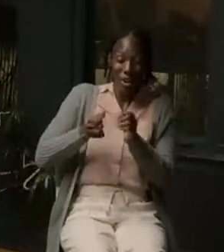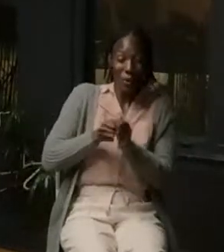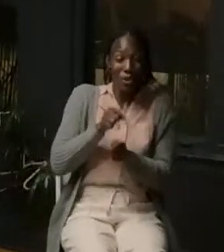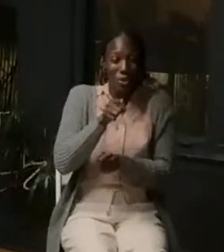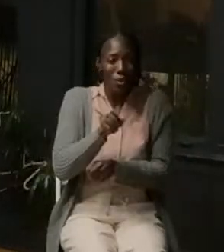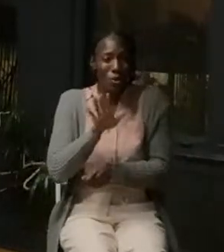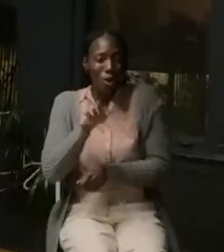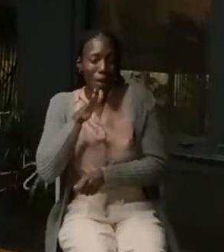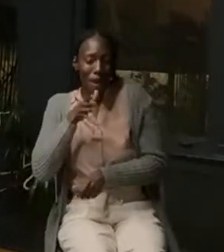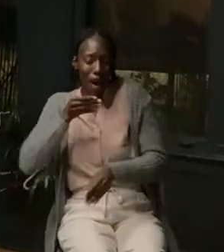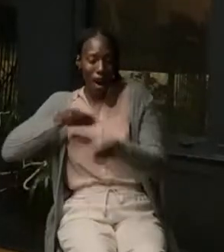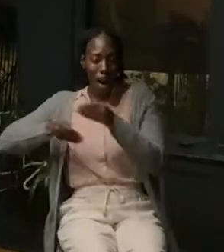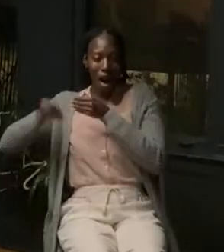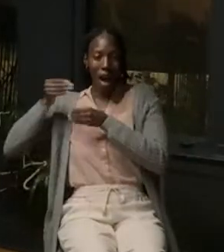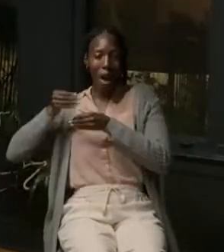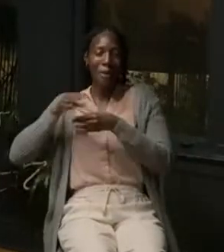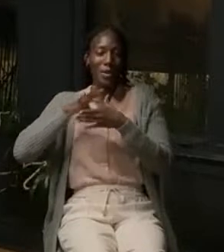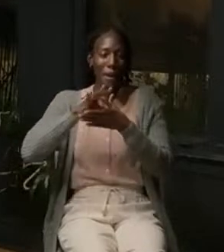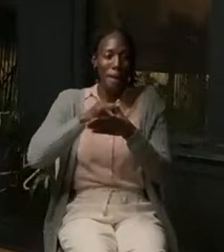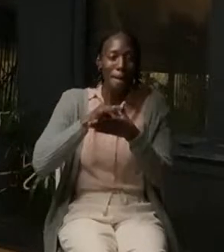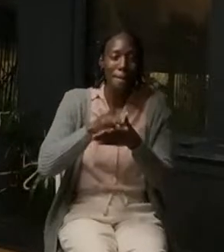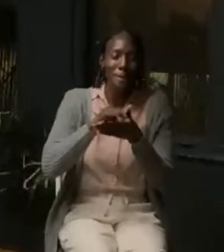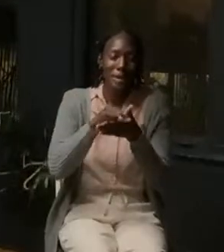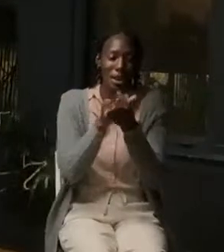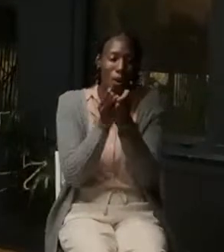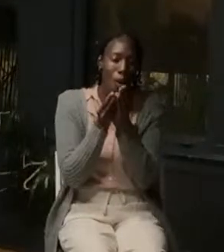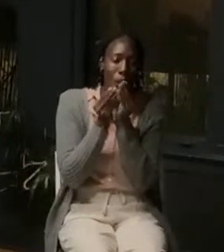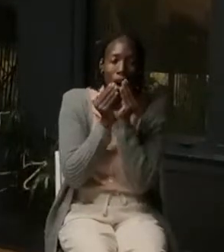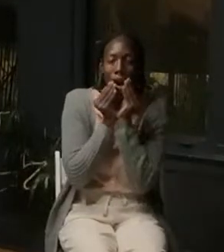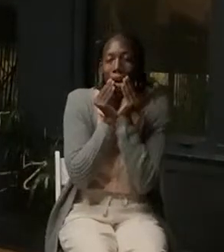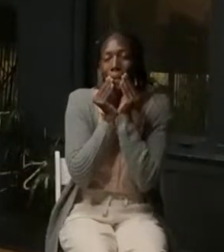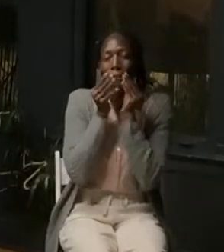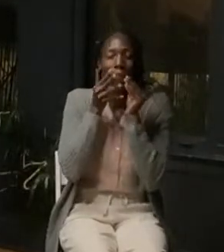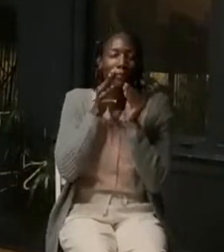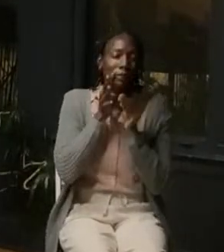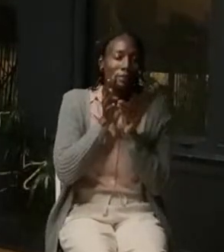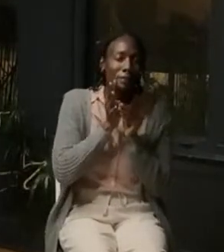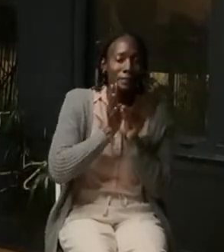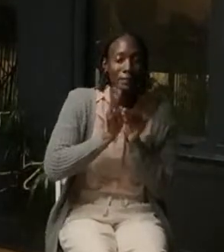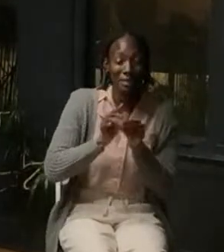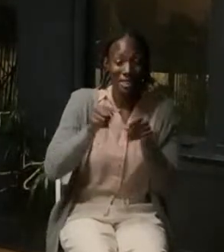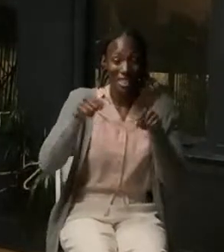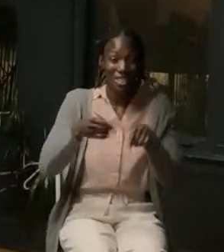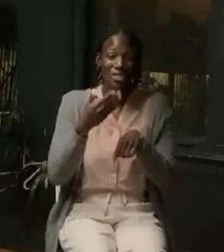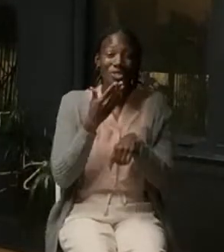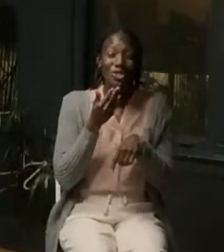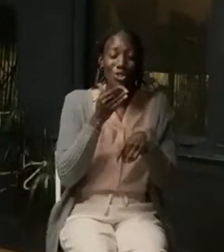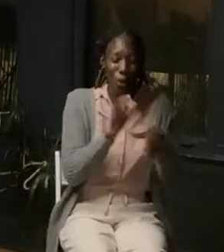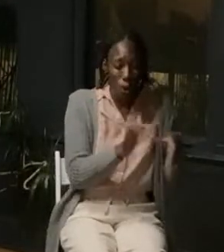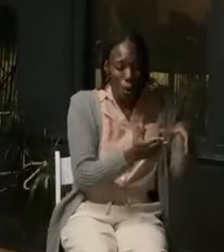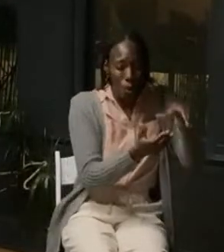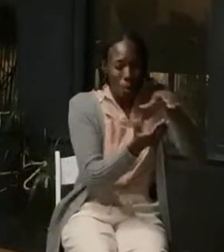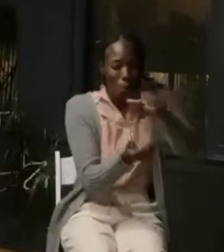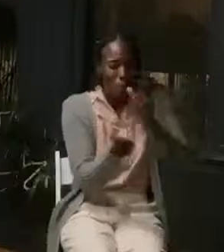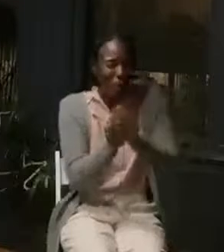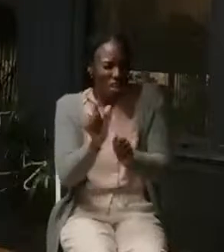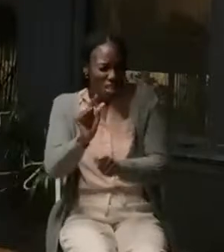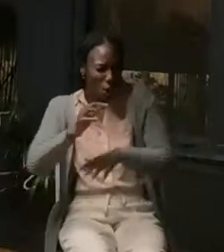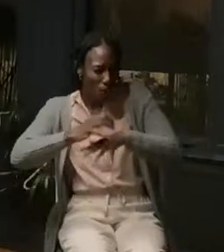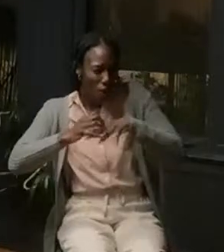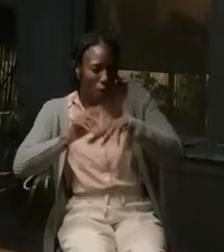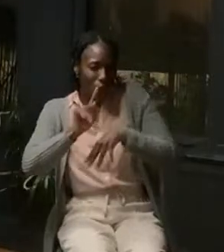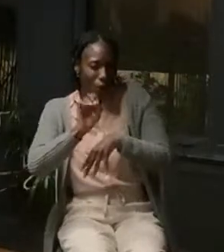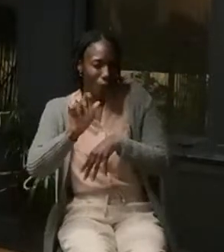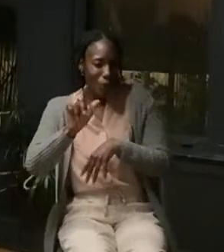This that meat sweat flopping off burnt ends and onto your cooling lips. This that sugar with a little bit of grape Kool-Aid in it for